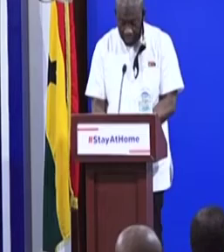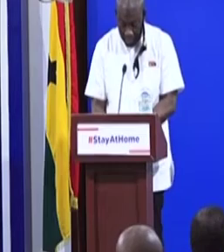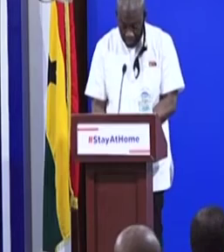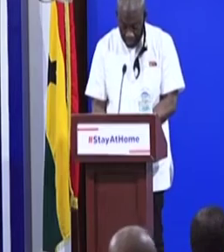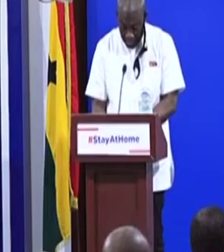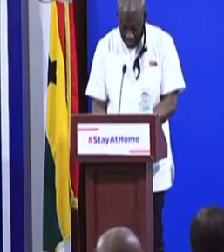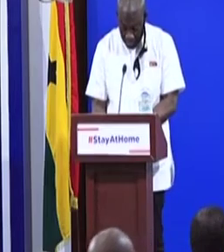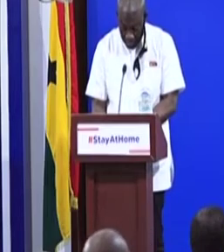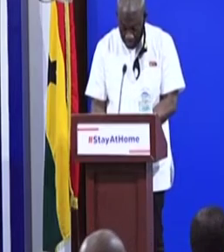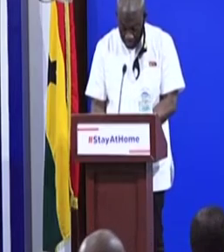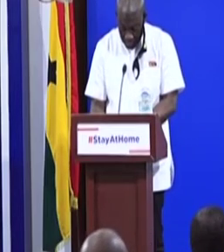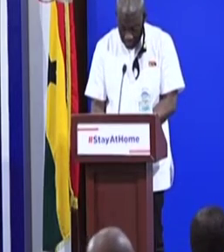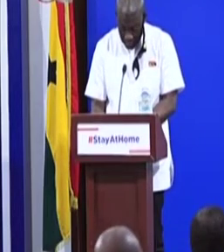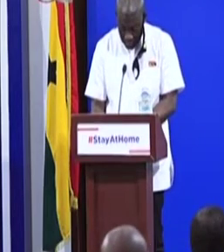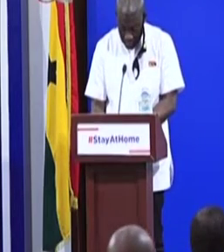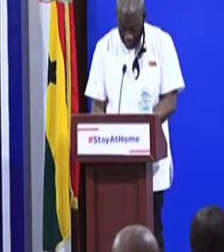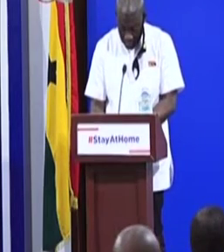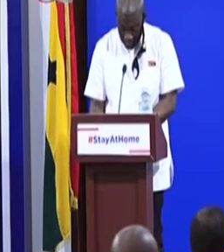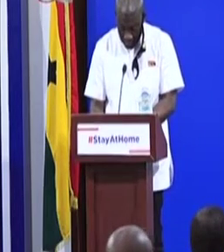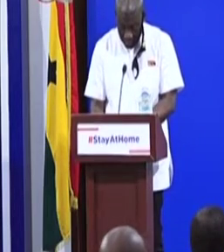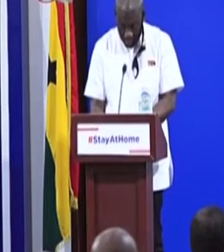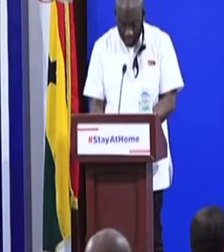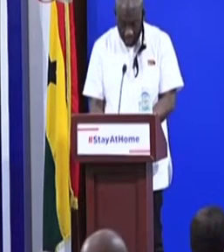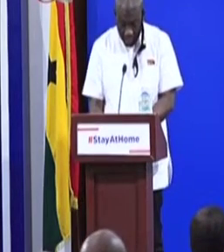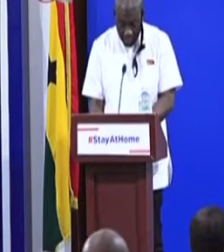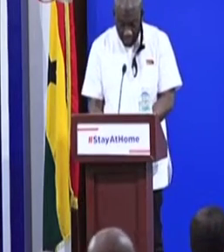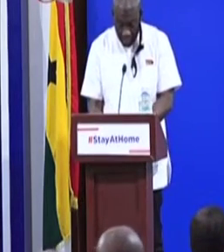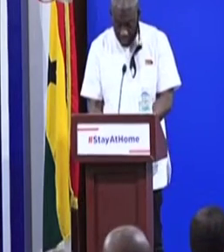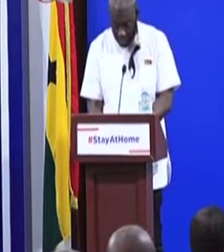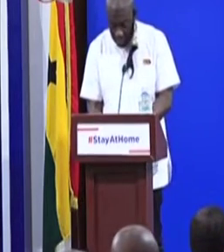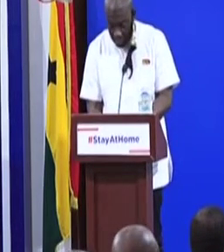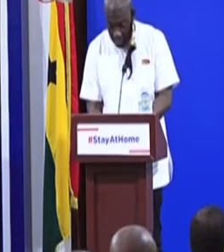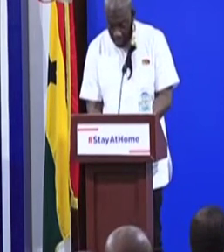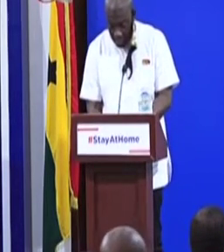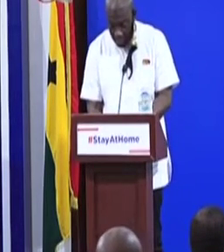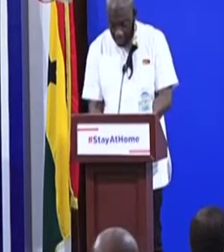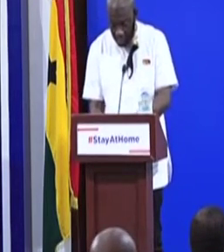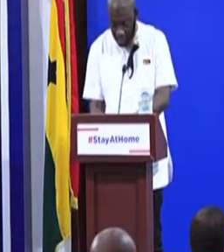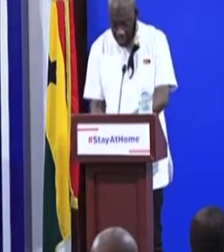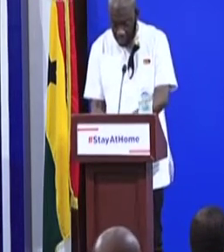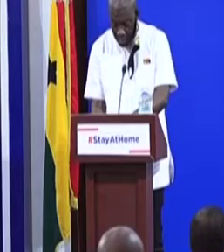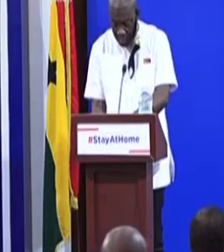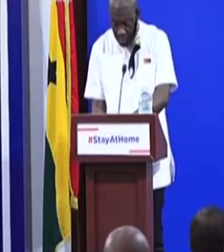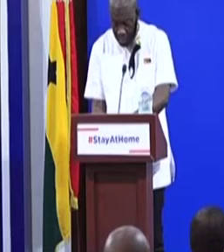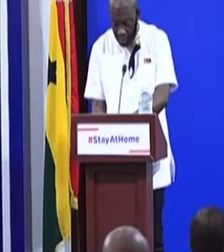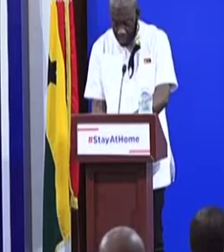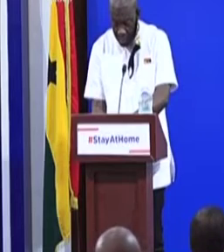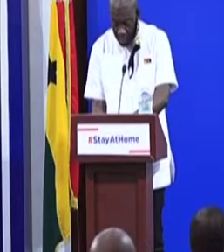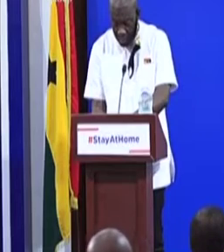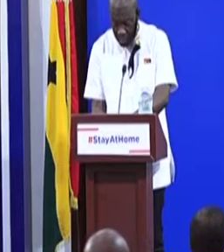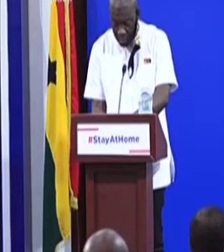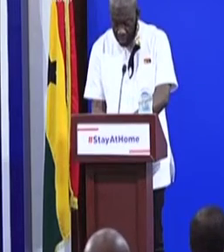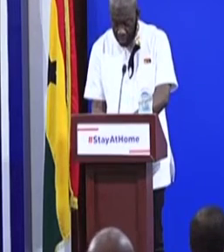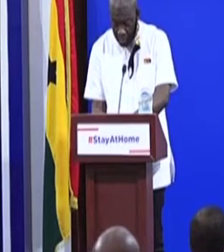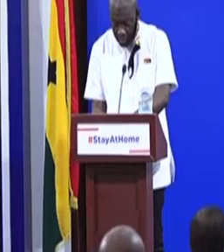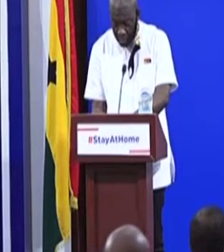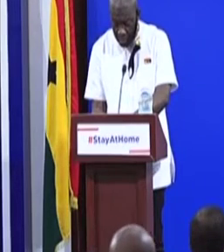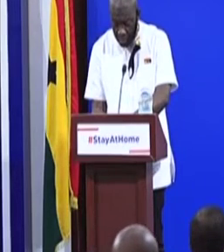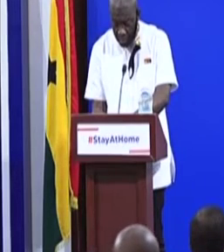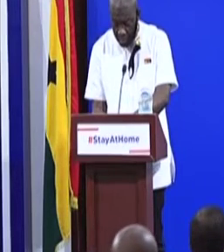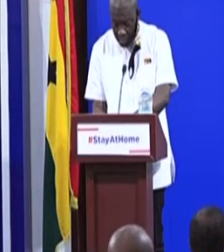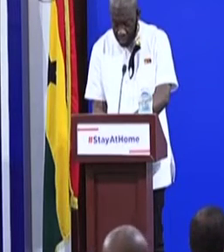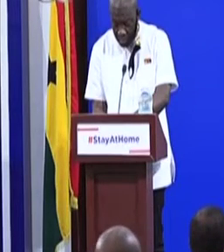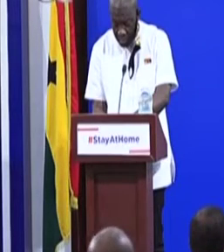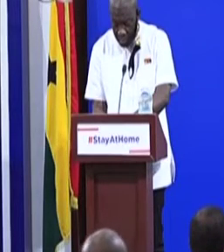want serious clarification to. Last Sunday, we had information that